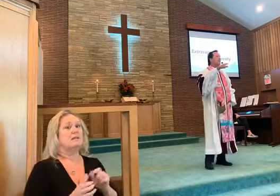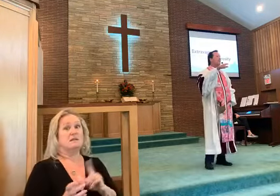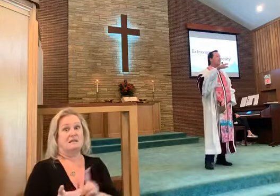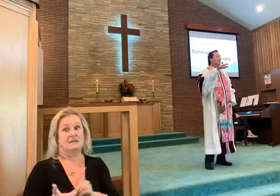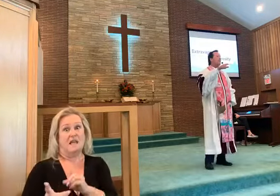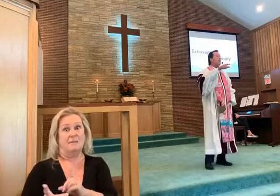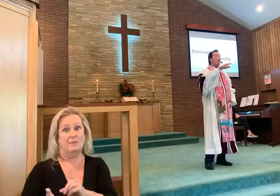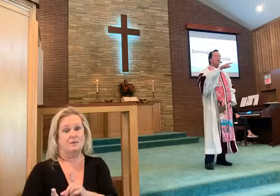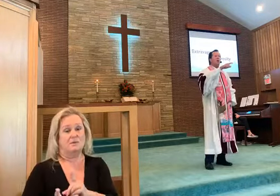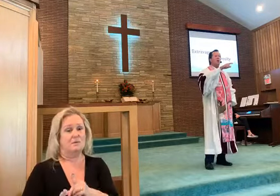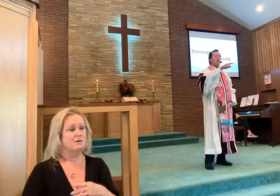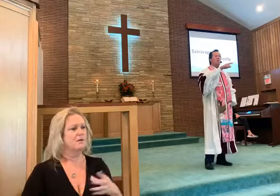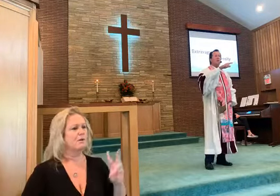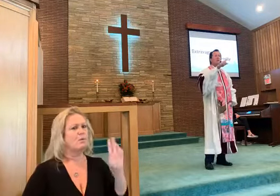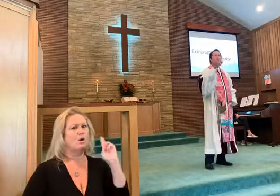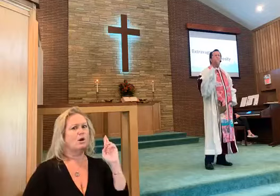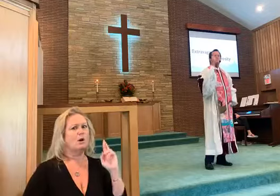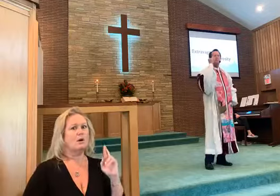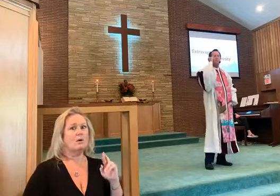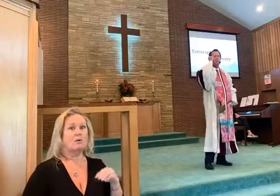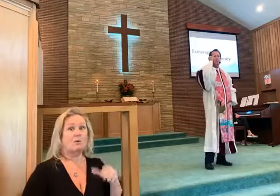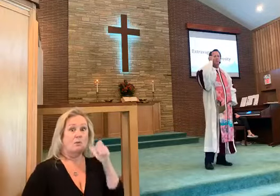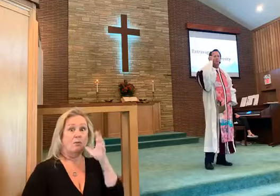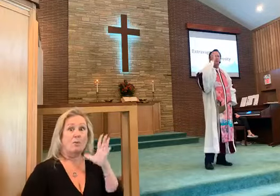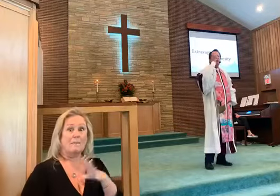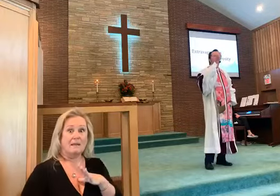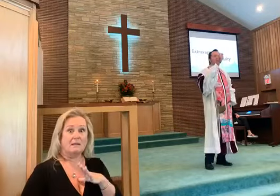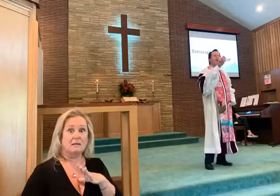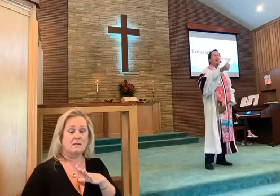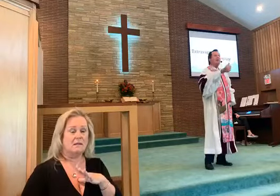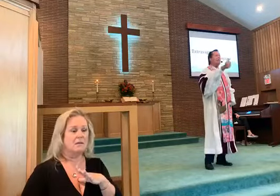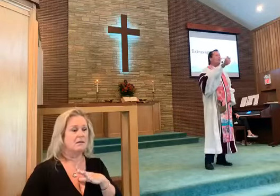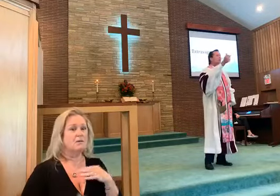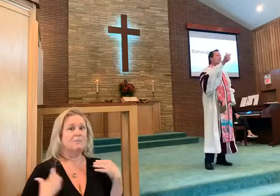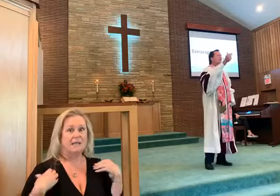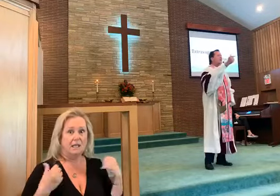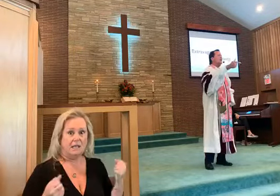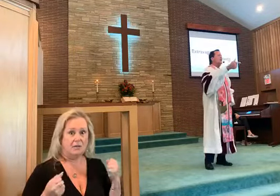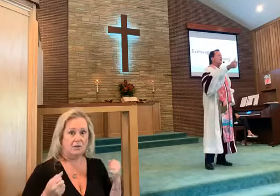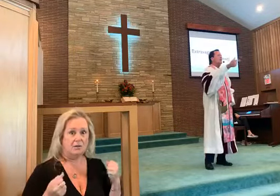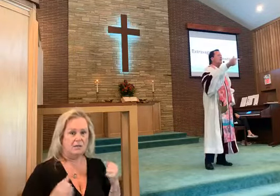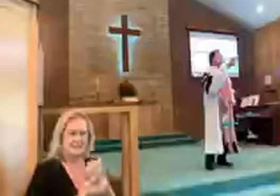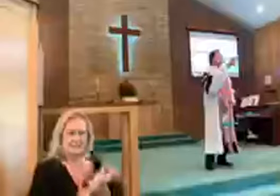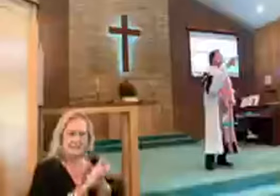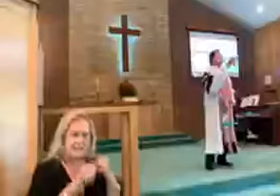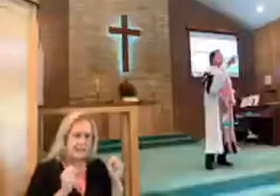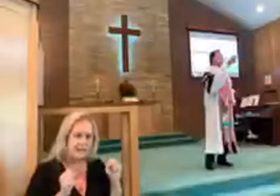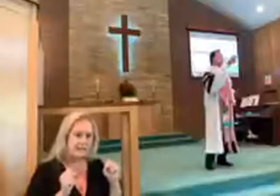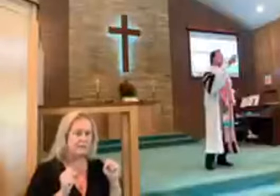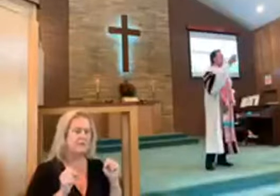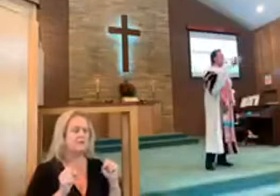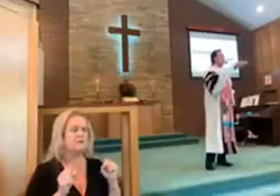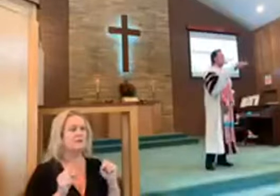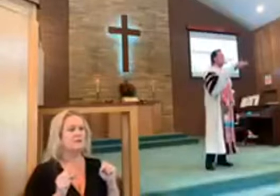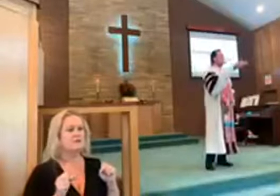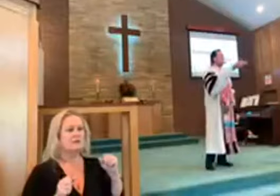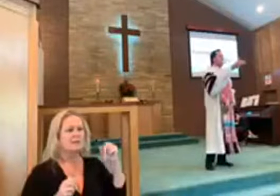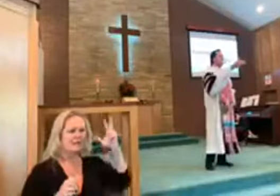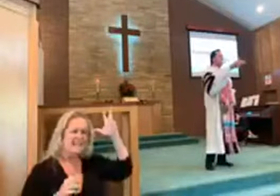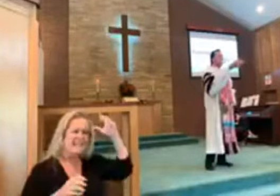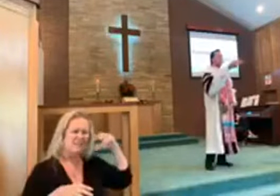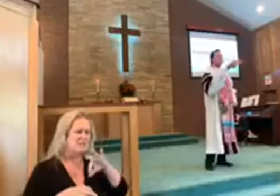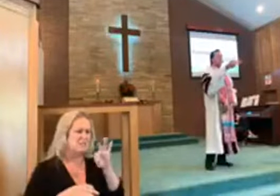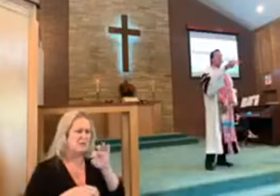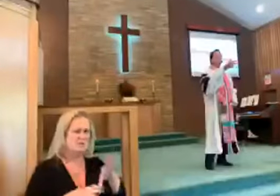disciples were a bunch of women who had been healed, saved. Evil spirits had